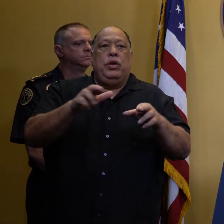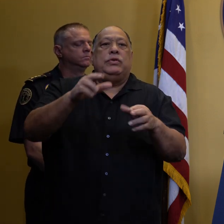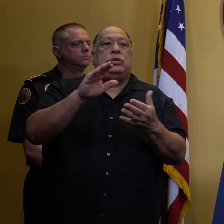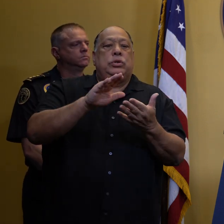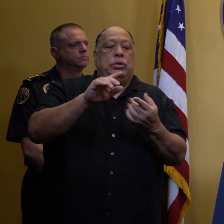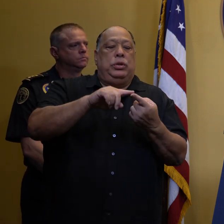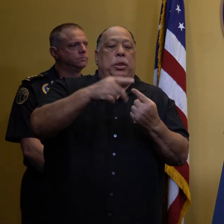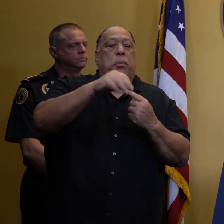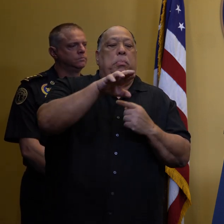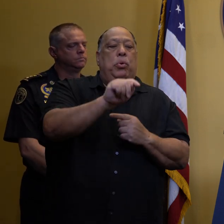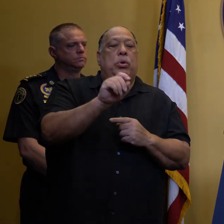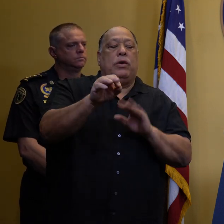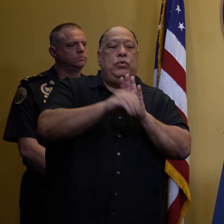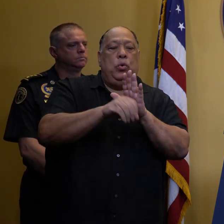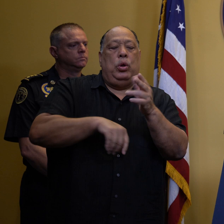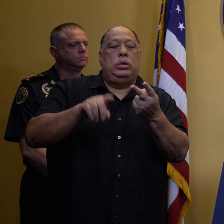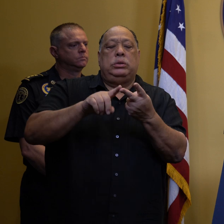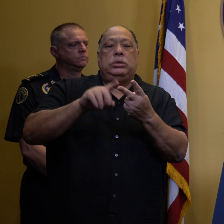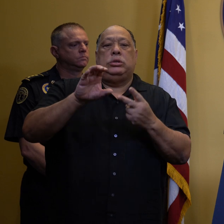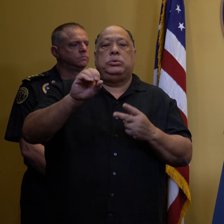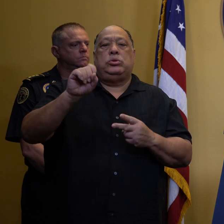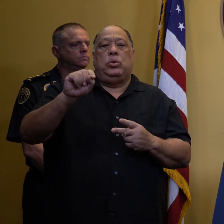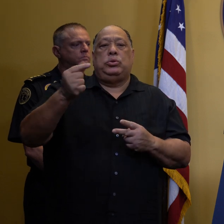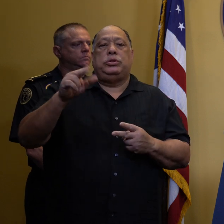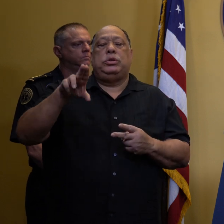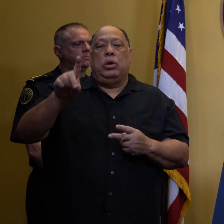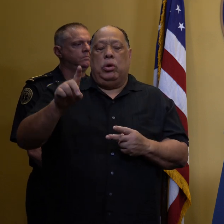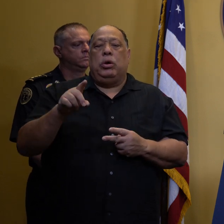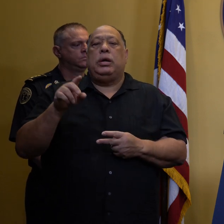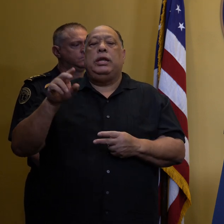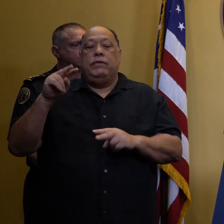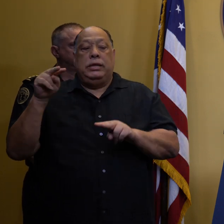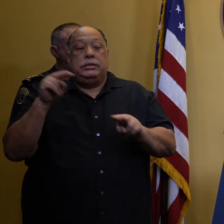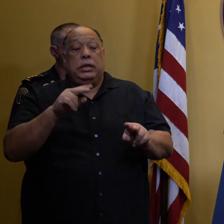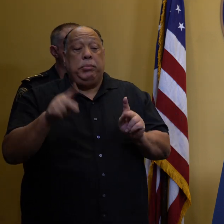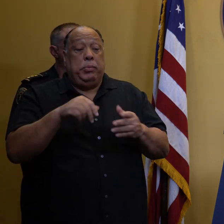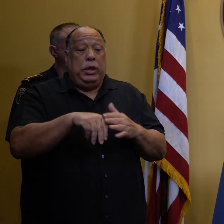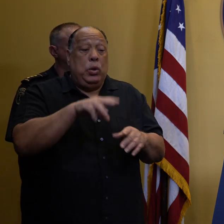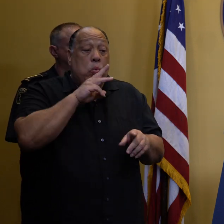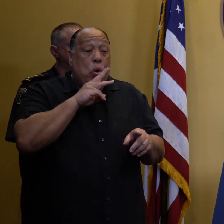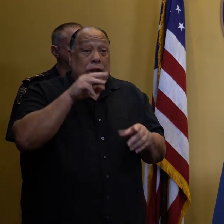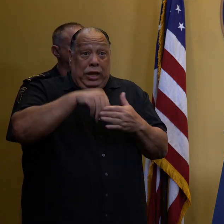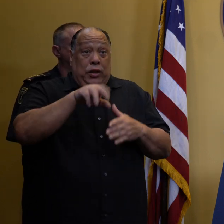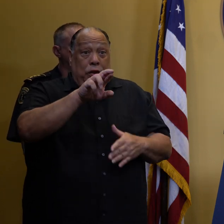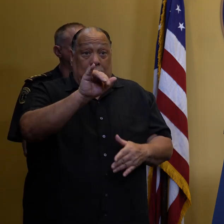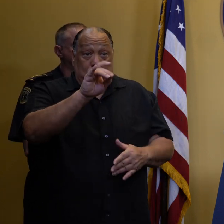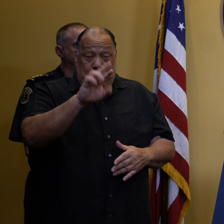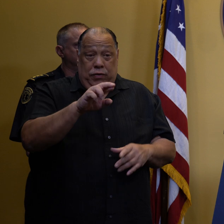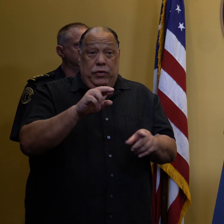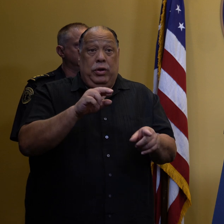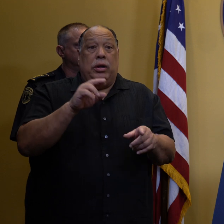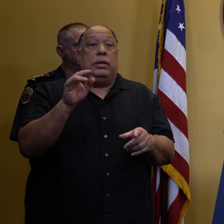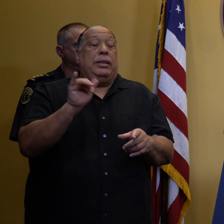are on point and ready to respond in case they do see people in the water. They do treat people in the river as a